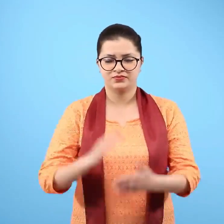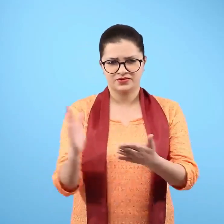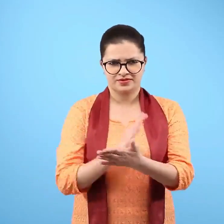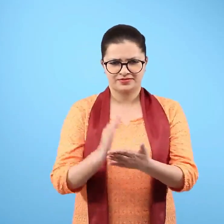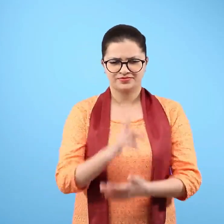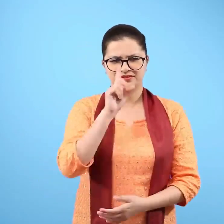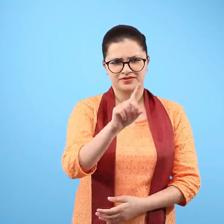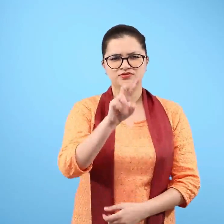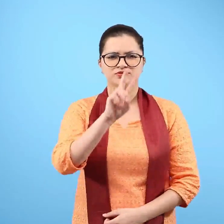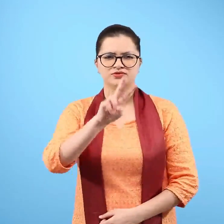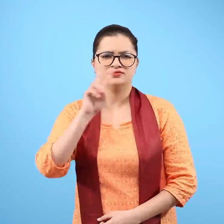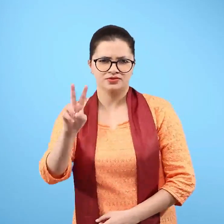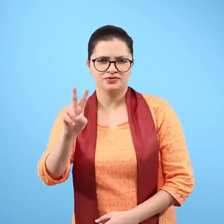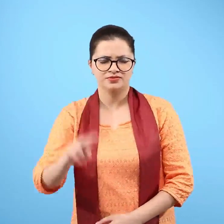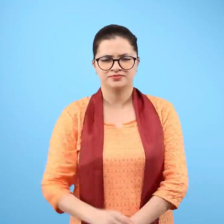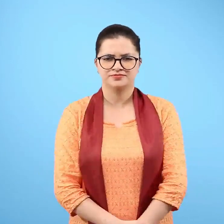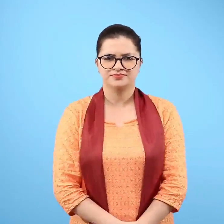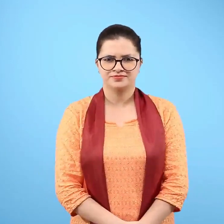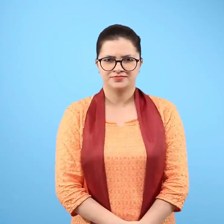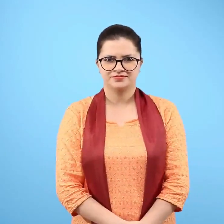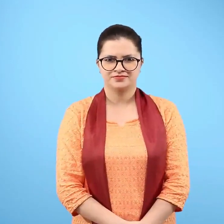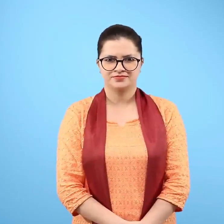Page 122.